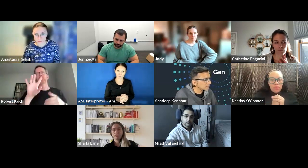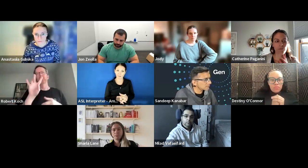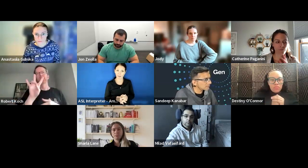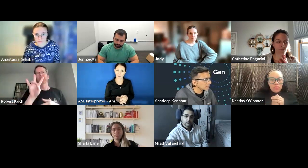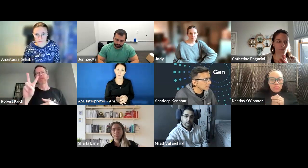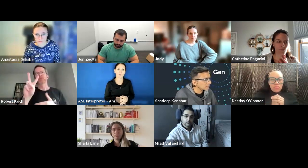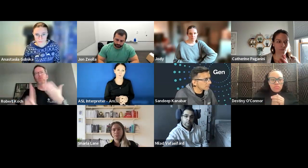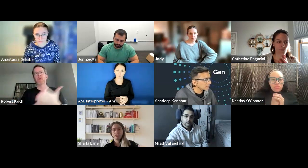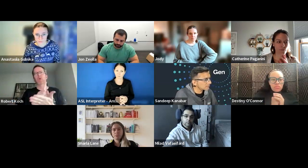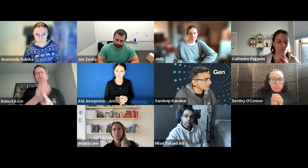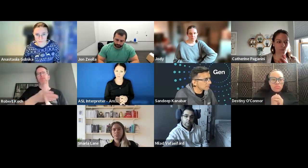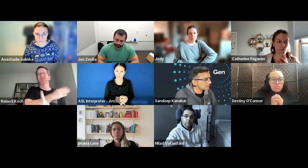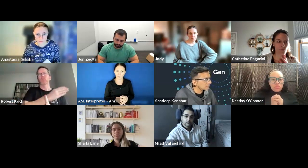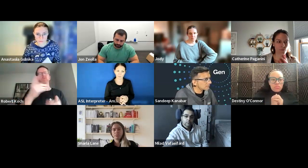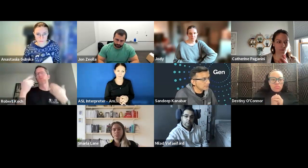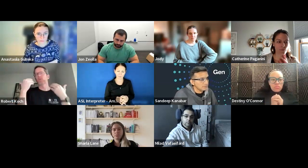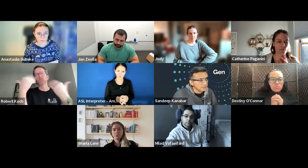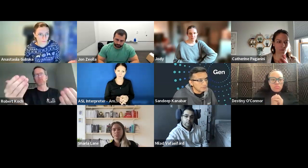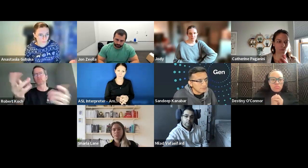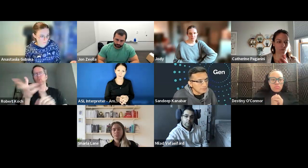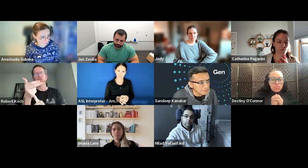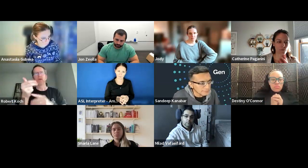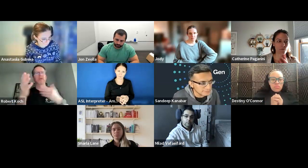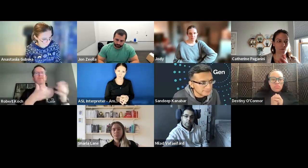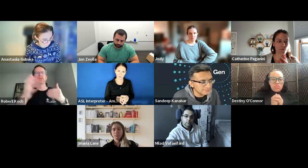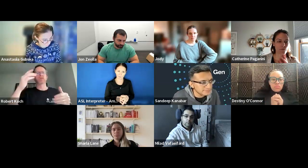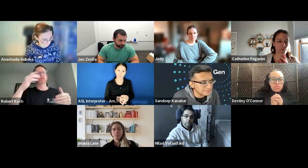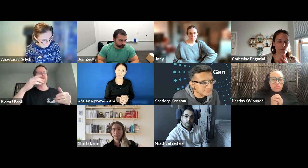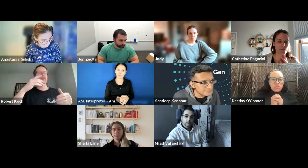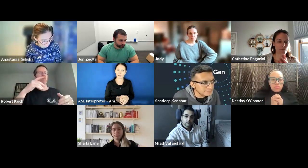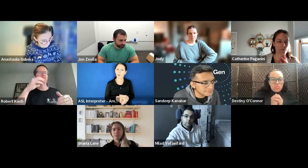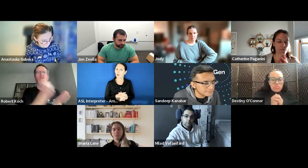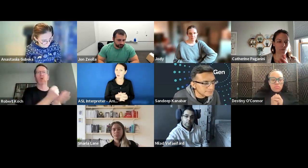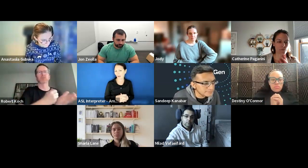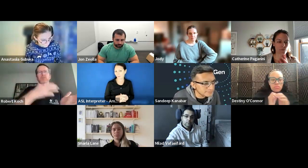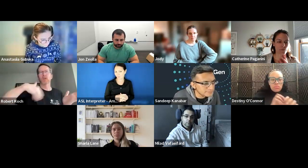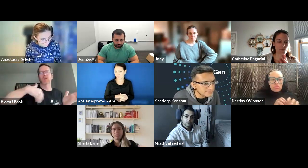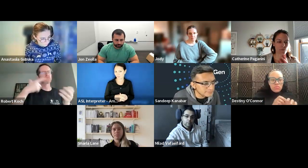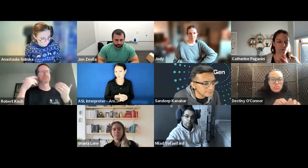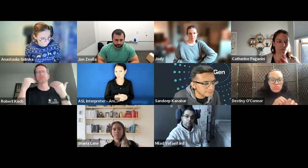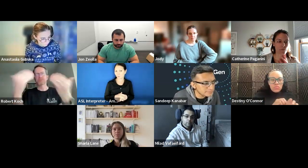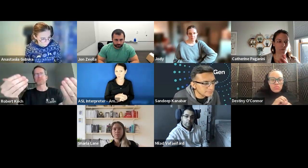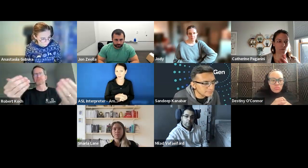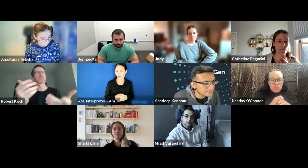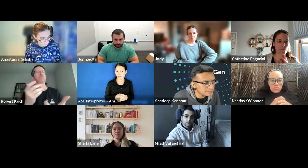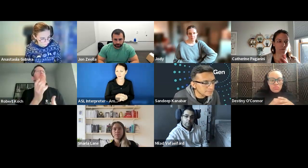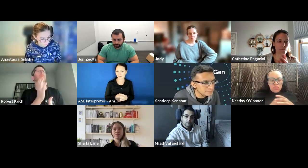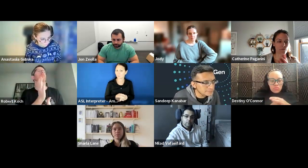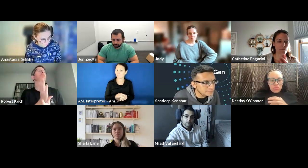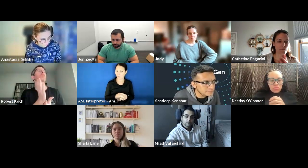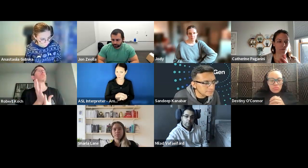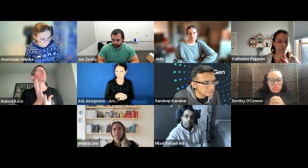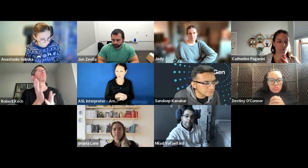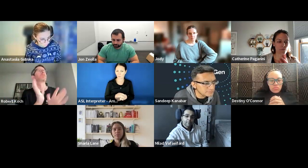and reserve that now. You can always cancel that beyond 72 hours, so that I would suggest you go ahead